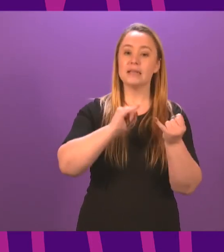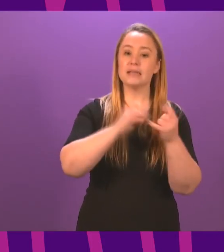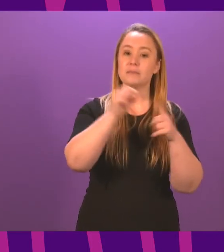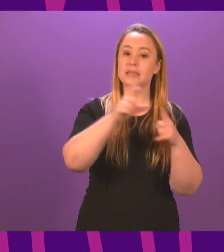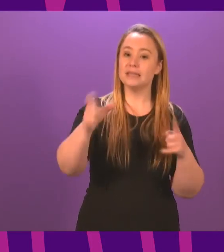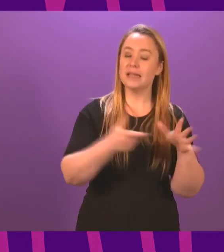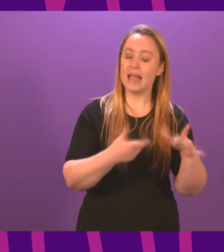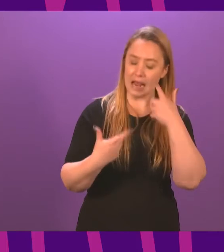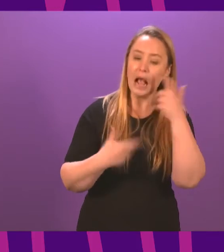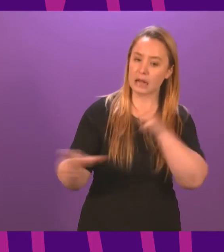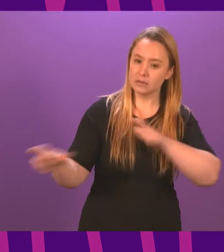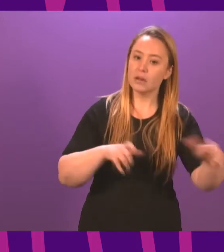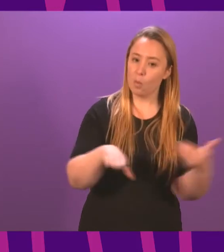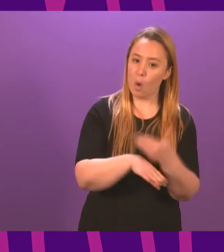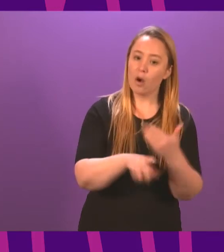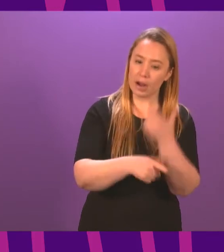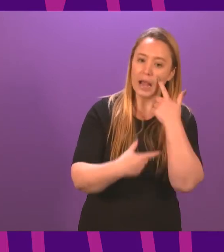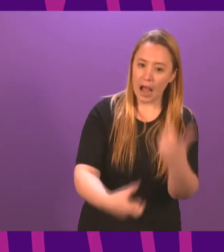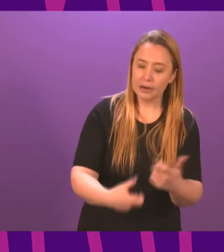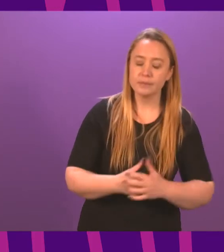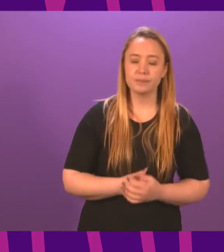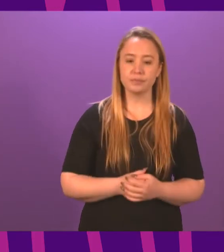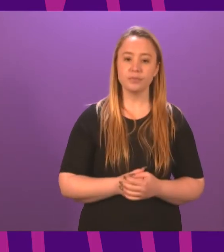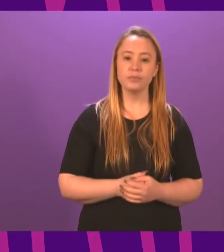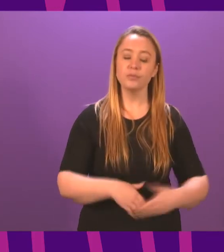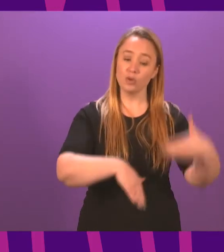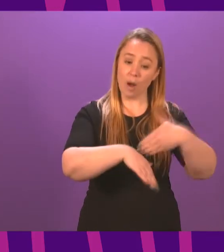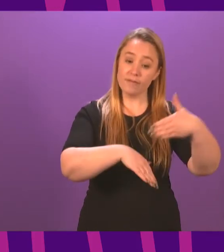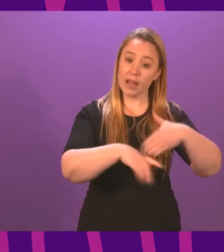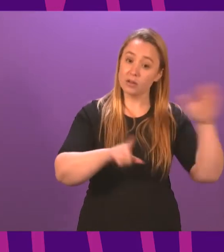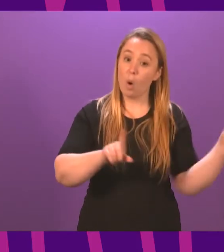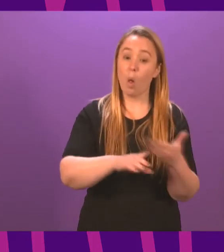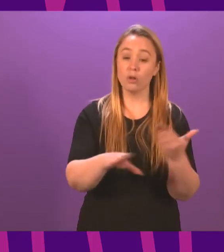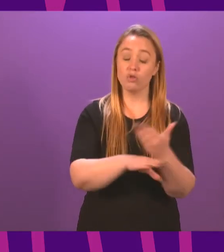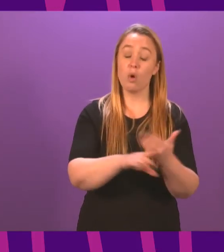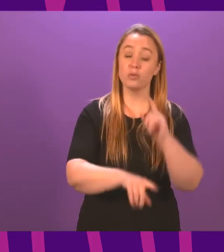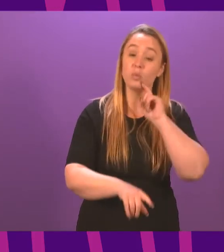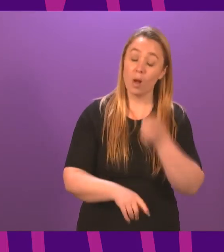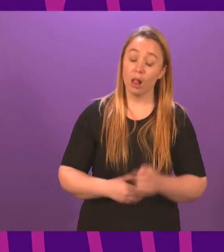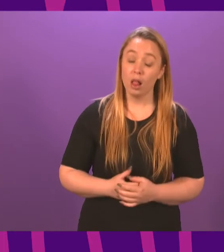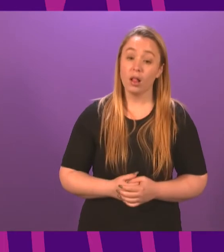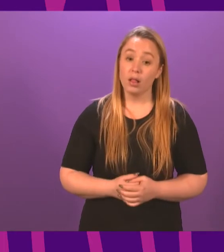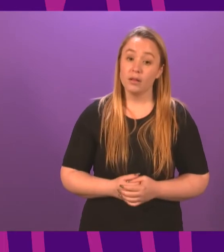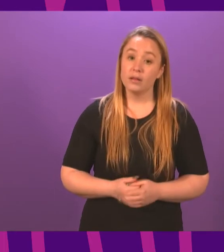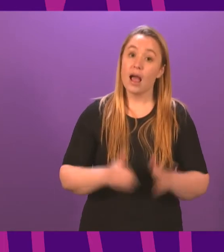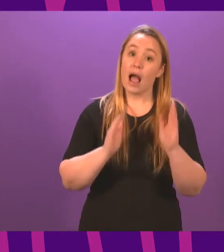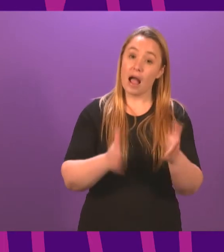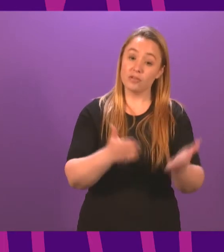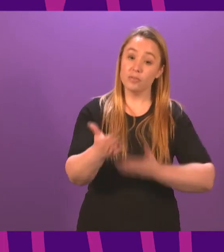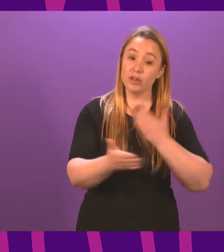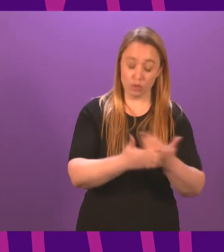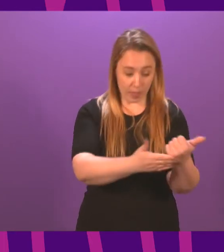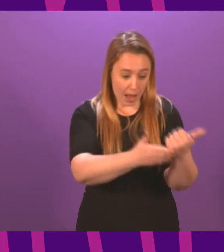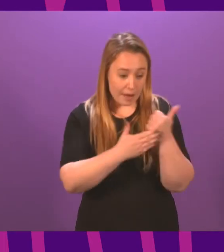me she can. This is going to affect everybody's work and living. We have to ensure that we have advice and